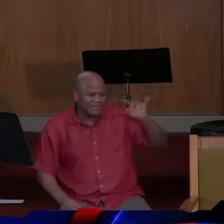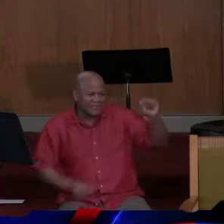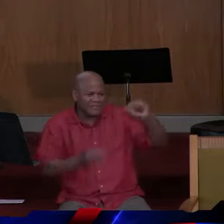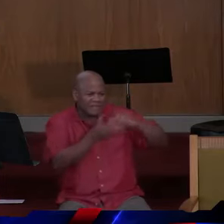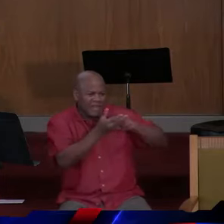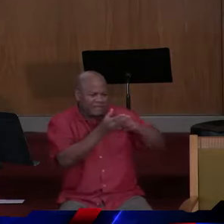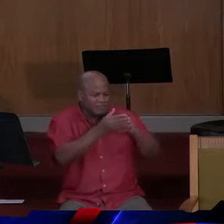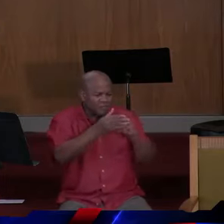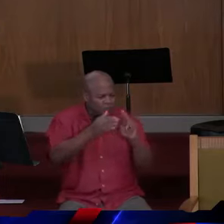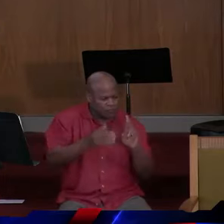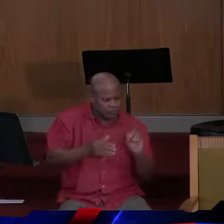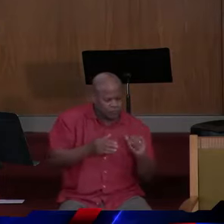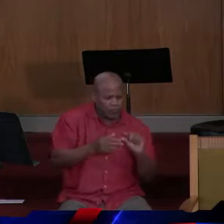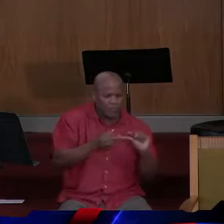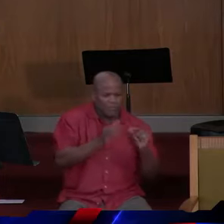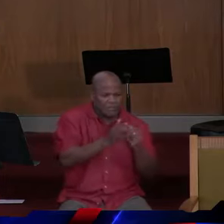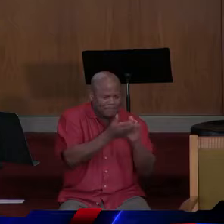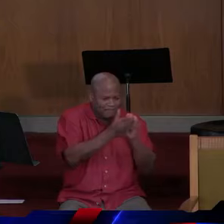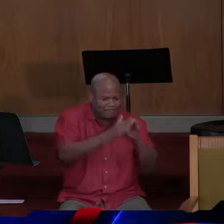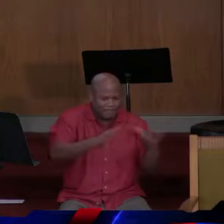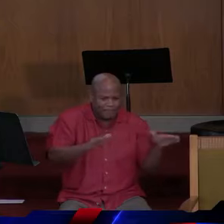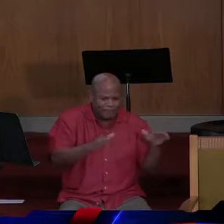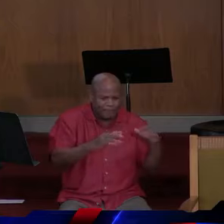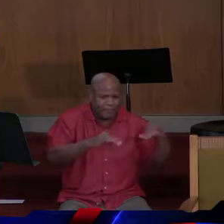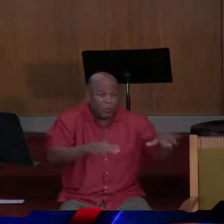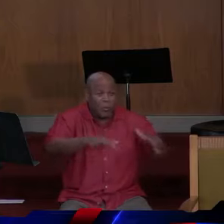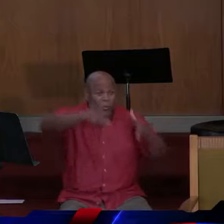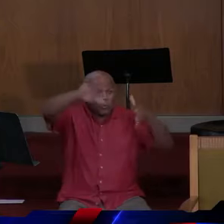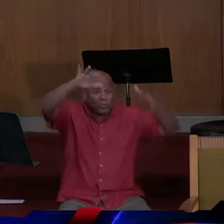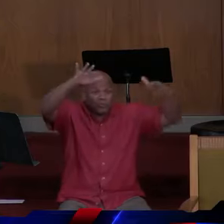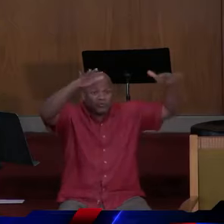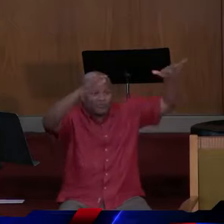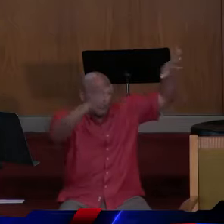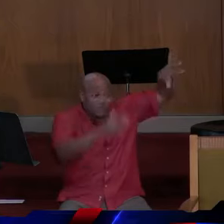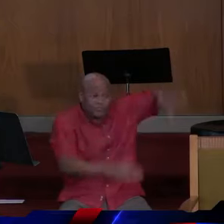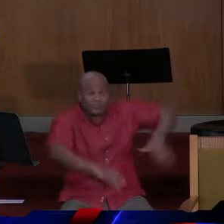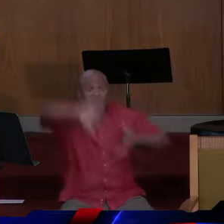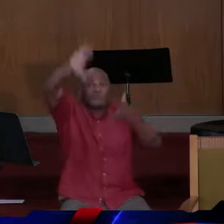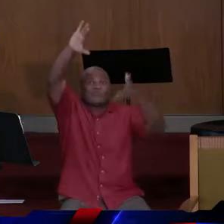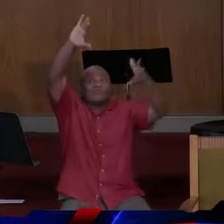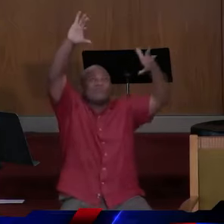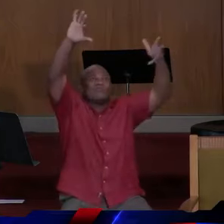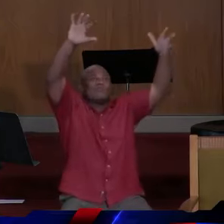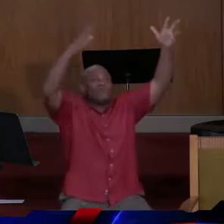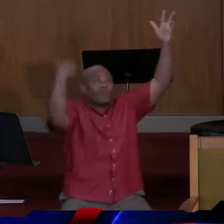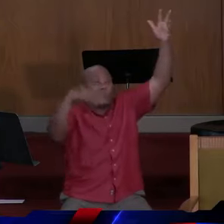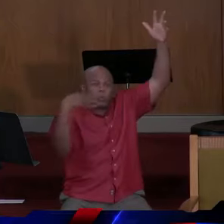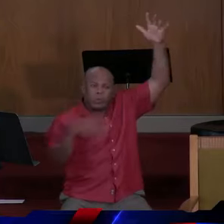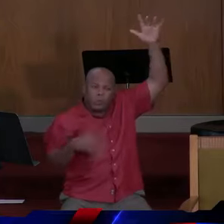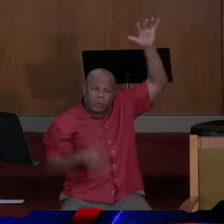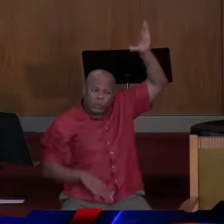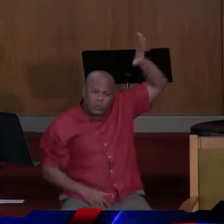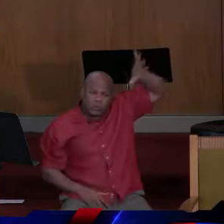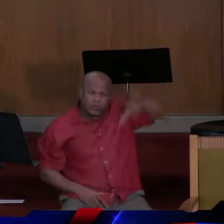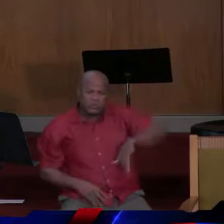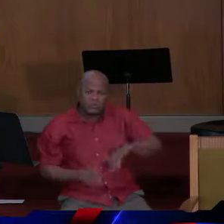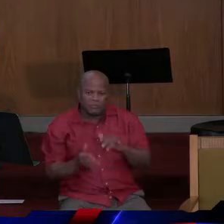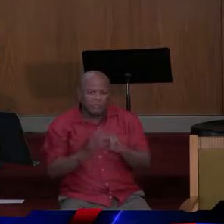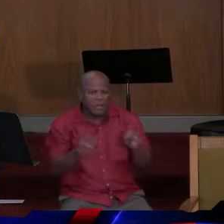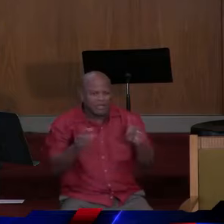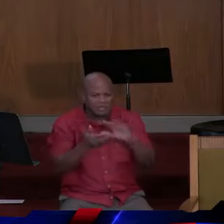means peaceful. Although the swells and the storms of the Pacific are catastrophic, it's peaceful. Watch